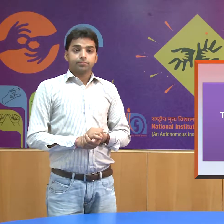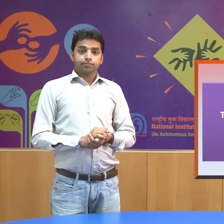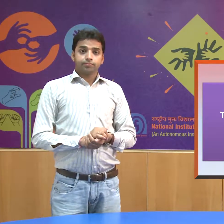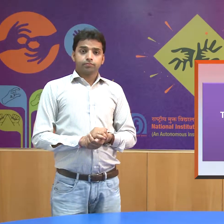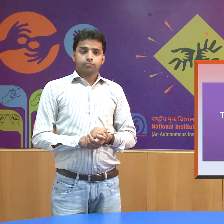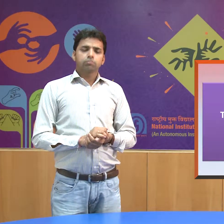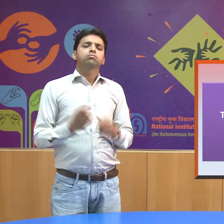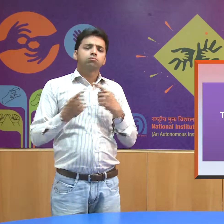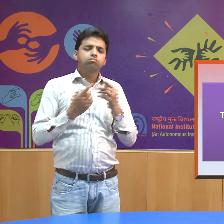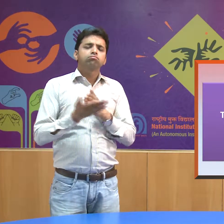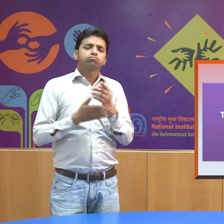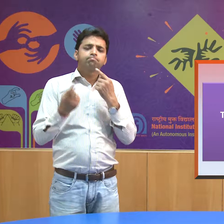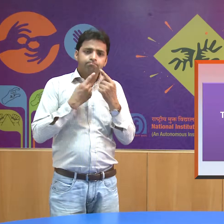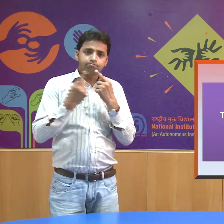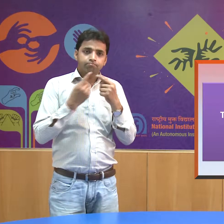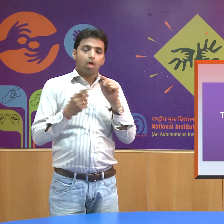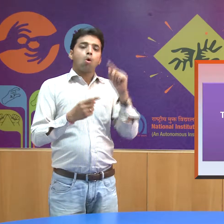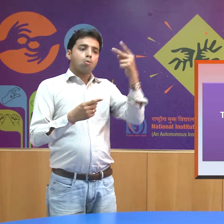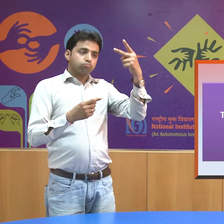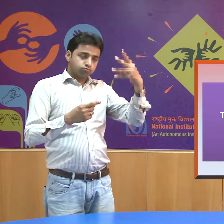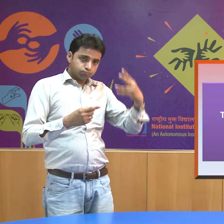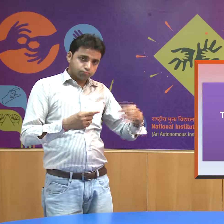Let us discuss them one by one.